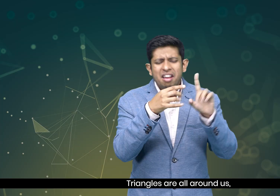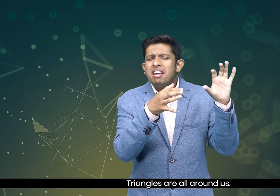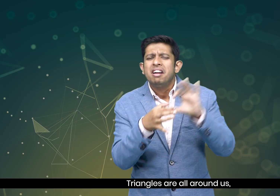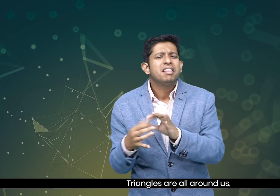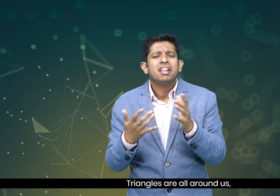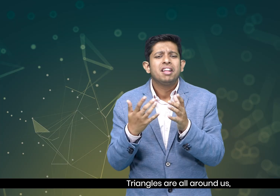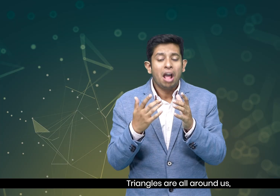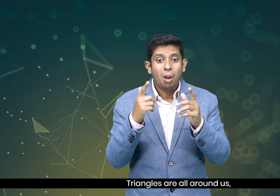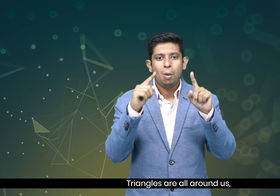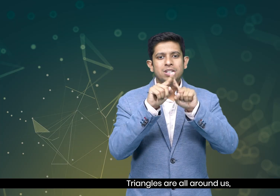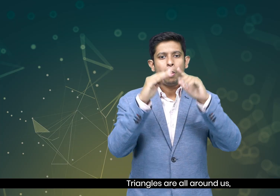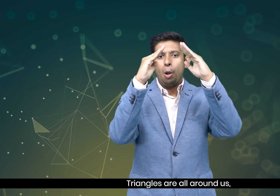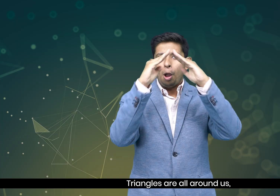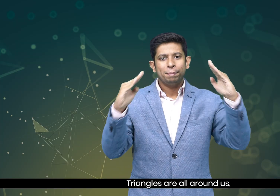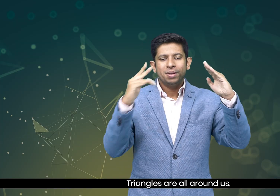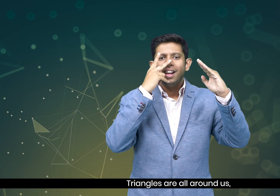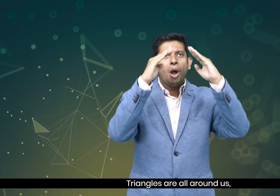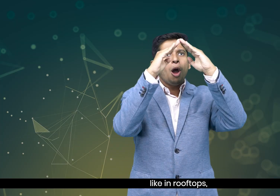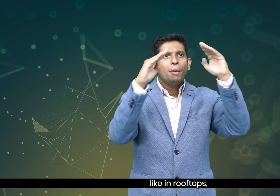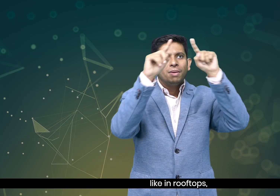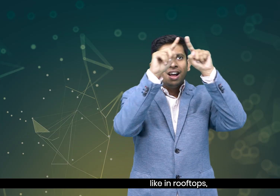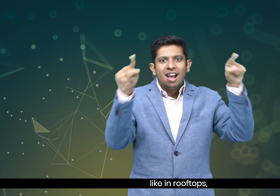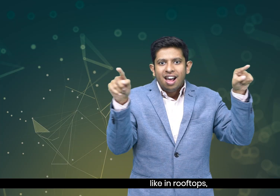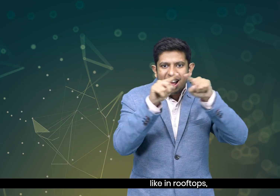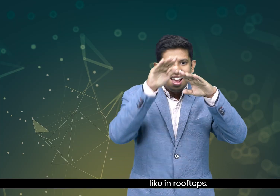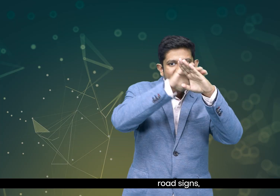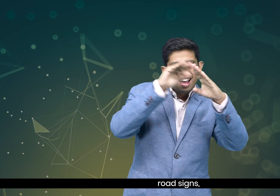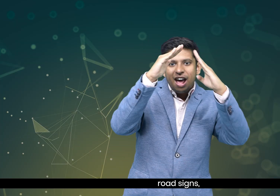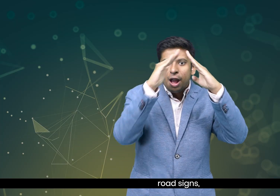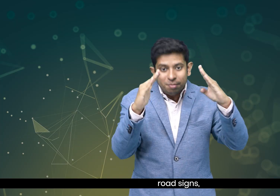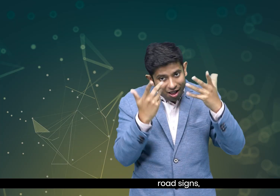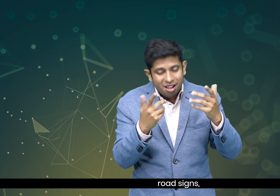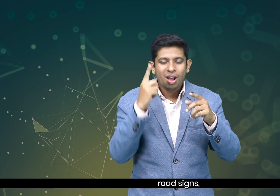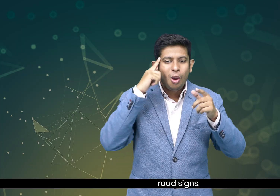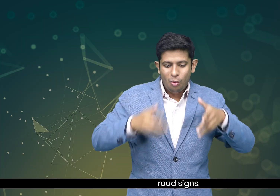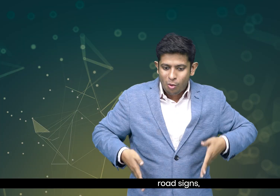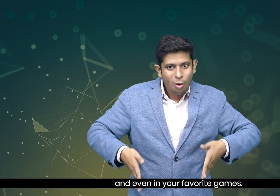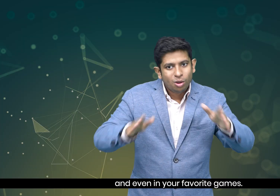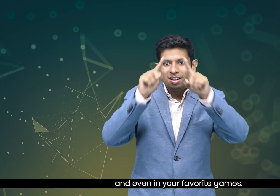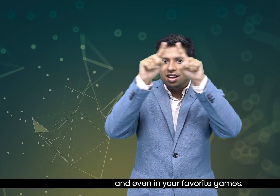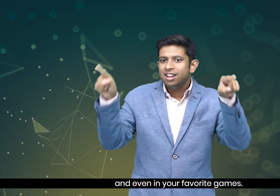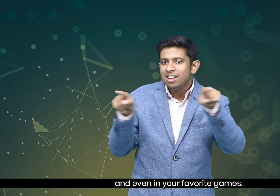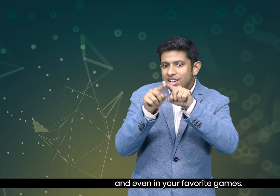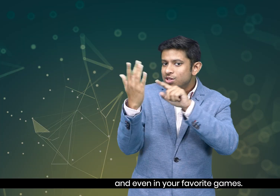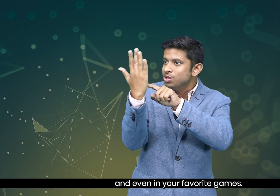Triangles are all around us, like in rooftops, road signs, and even in your favorite